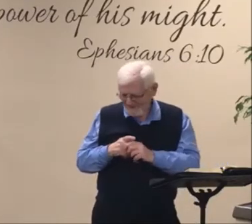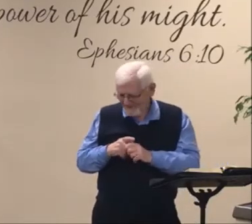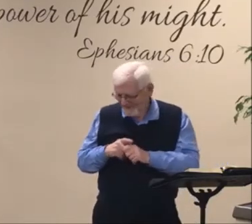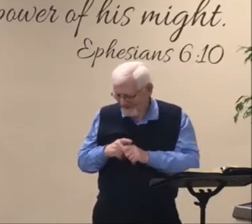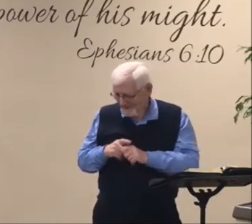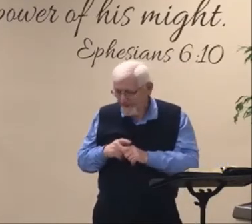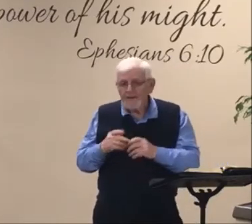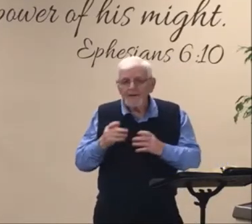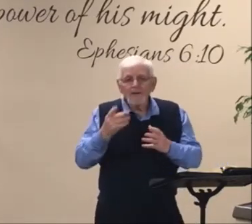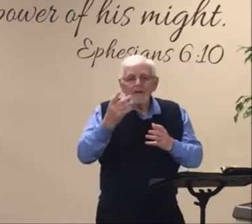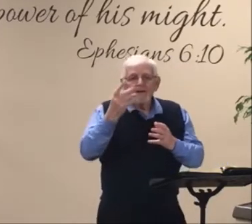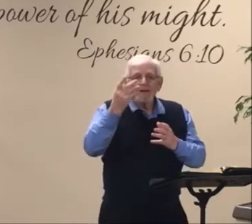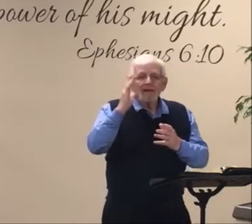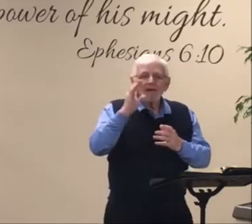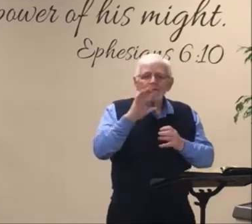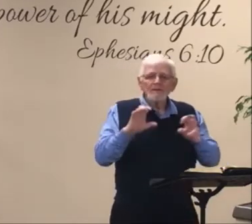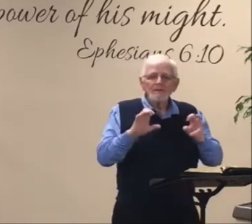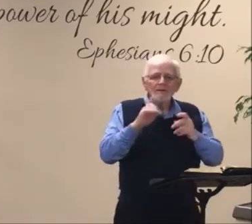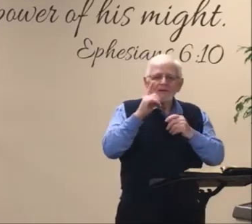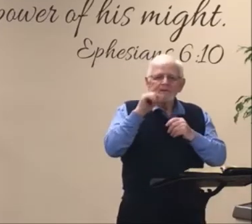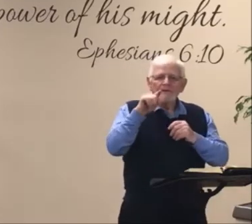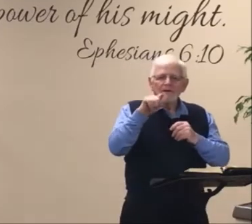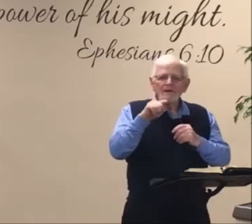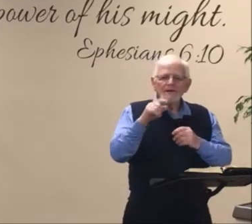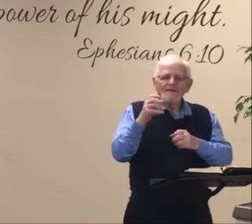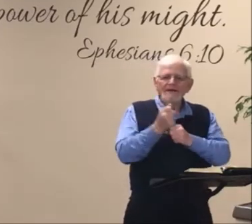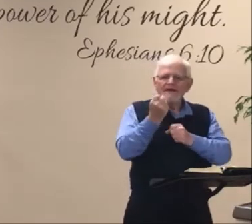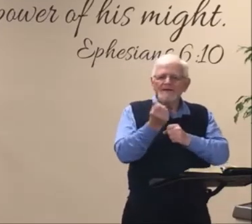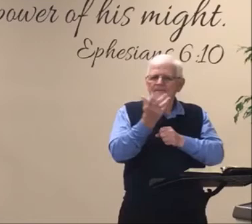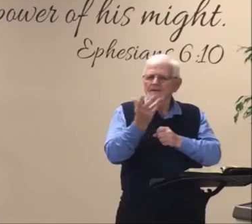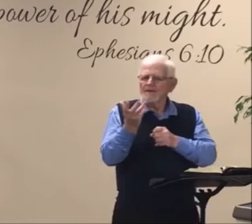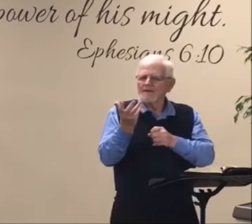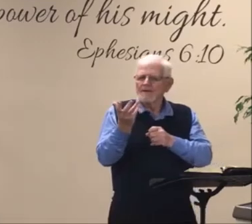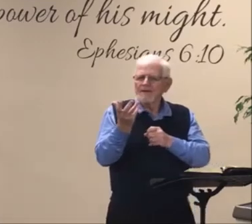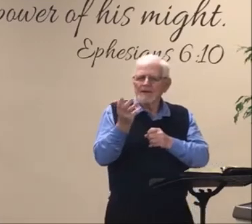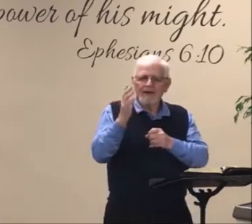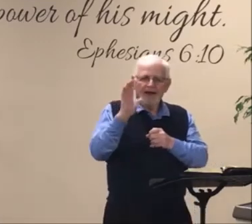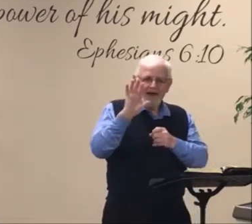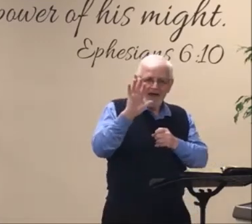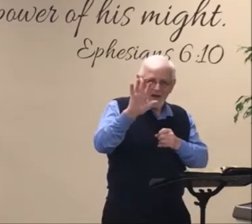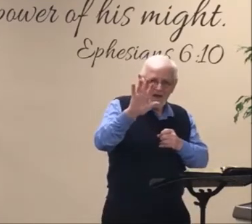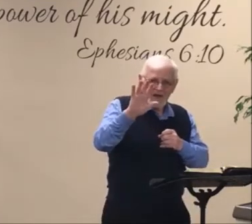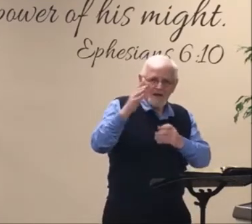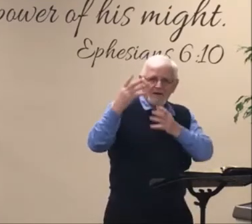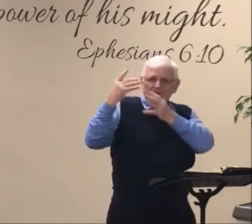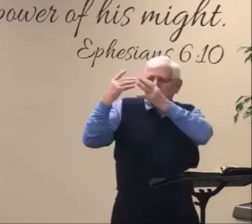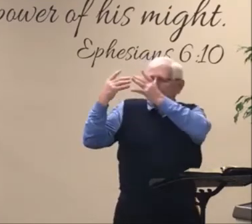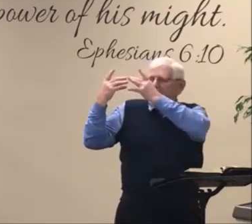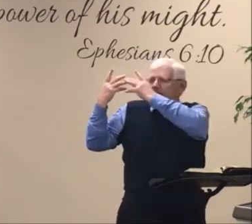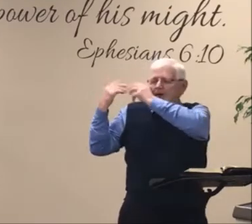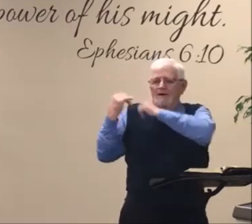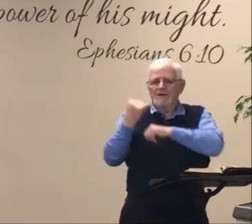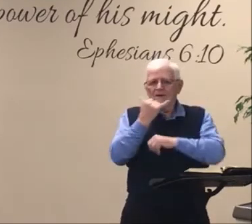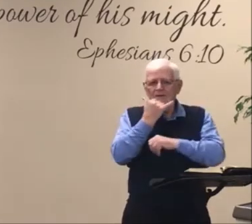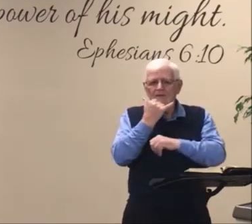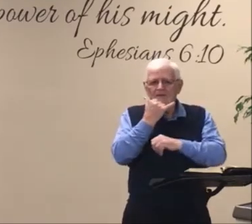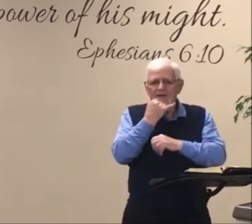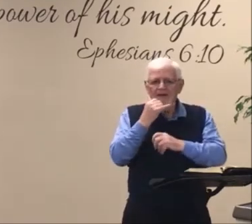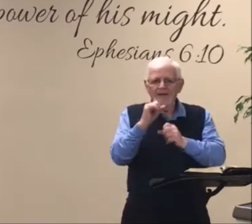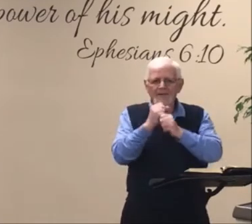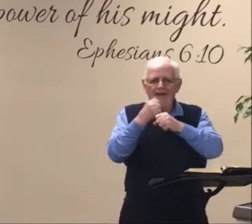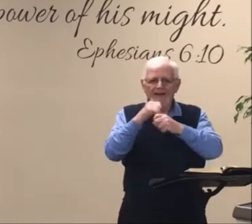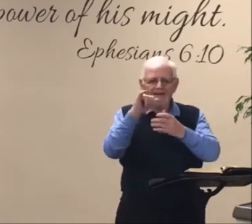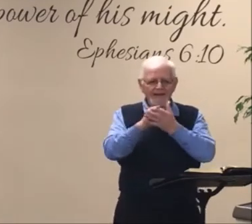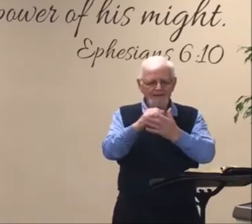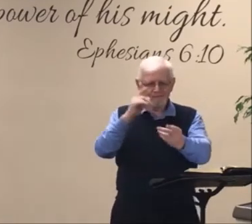You know what God does for you? God takes everything in your past that you did wrong, and he will make that